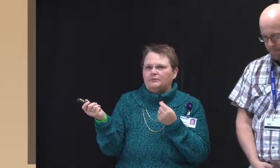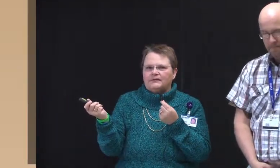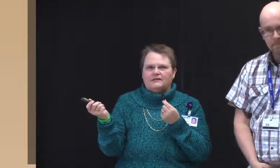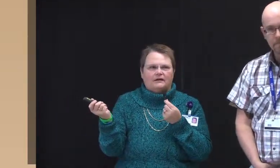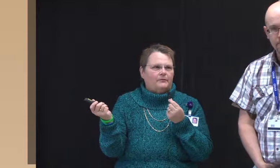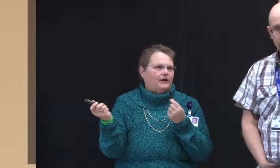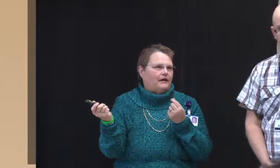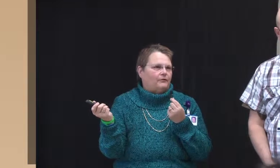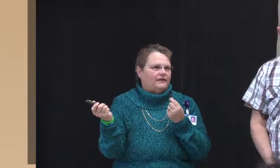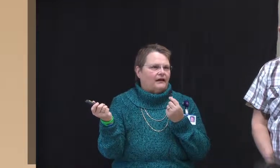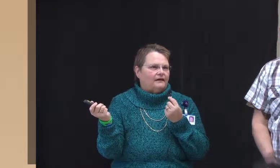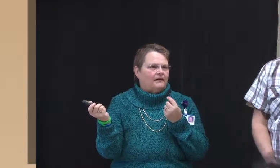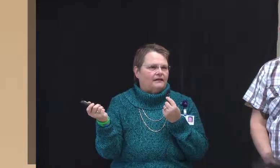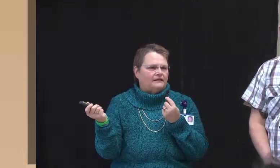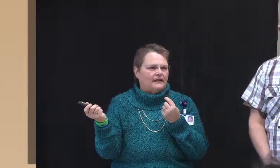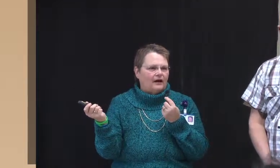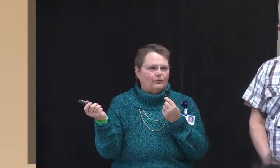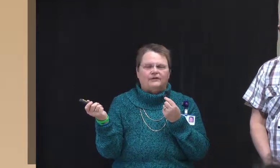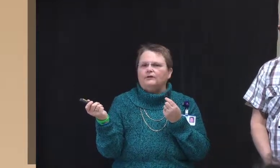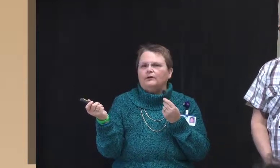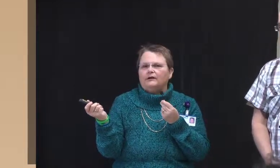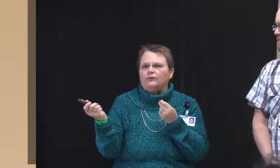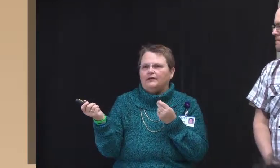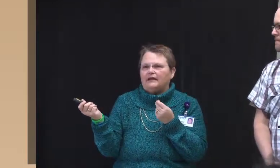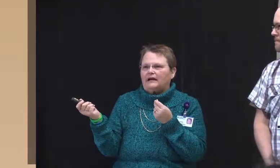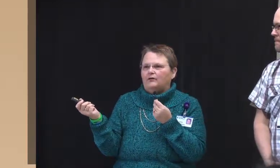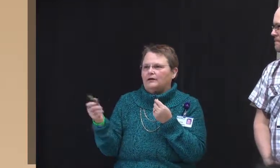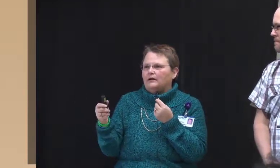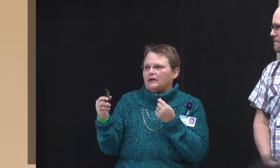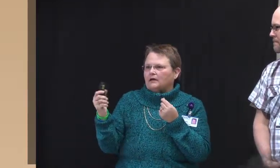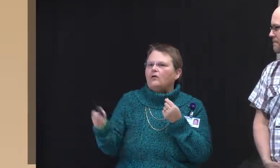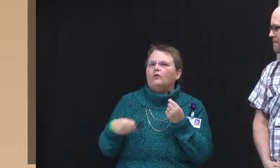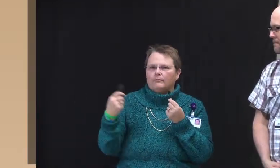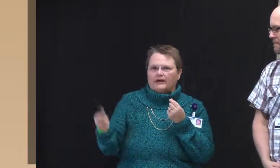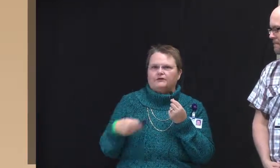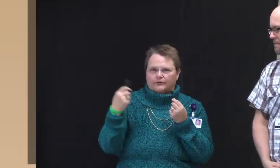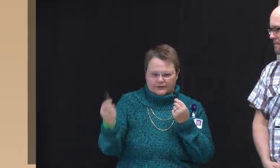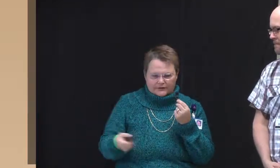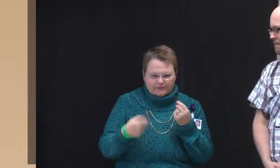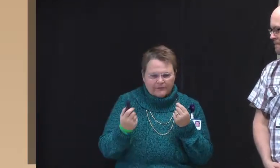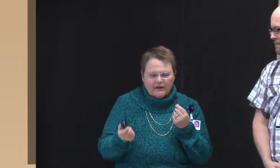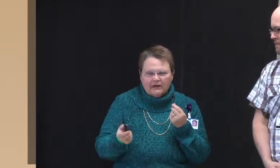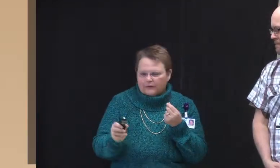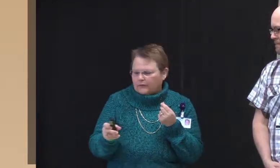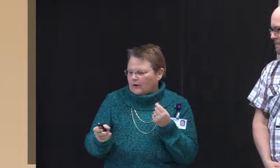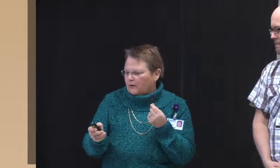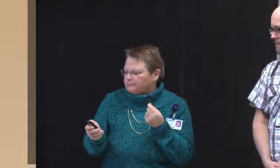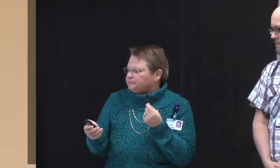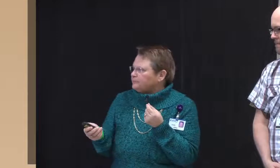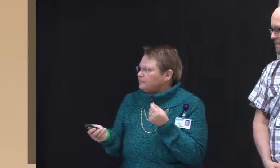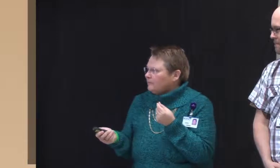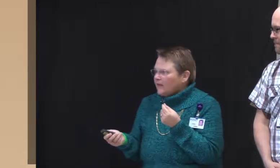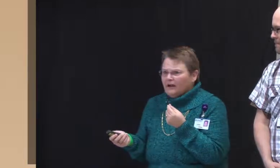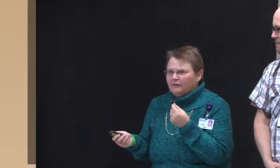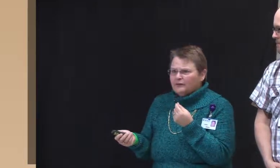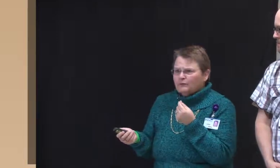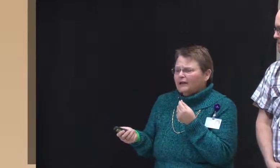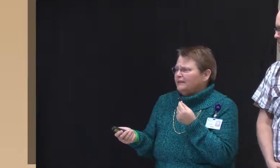up to talk about Get With the Guidelines and how we're doing with our core measures. So I first wanted